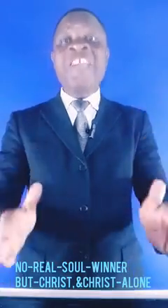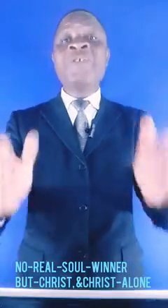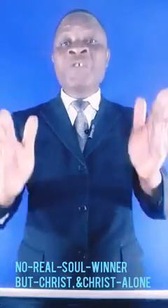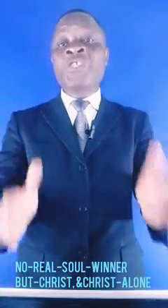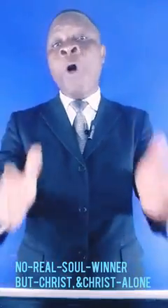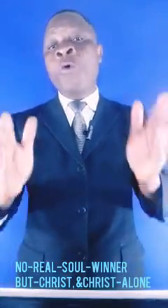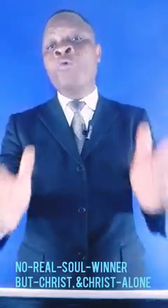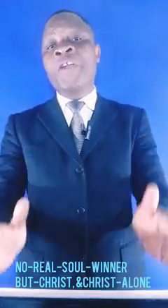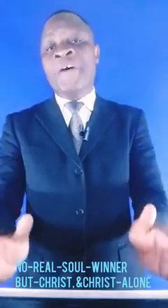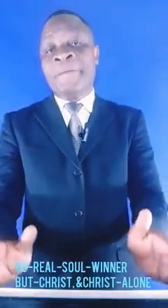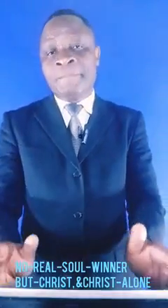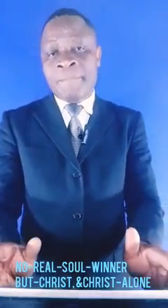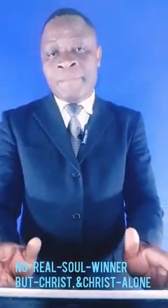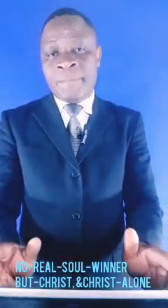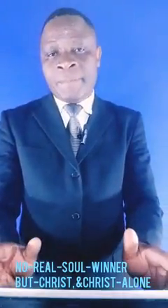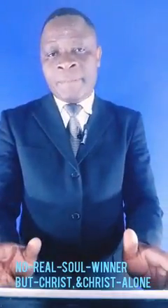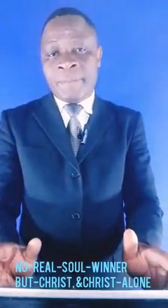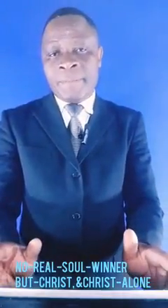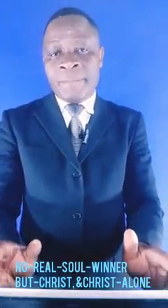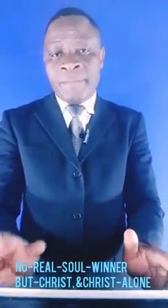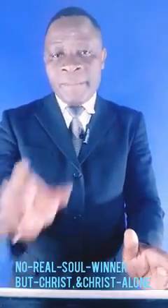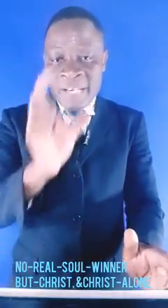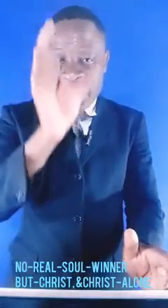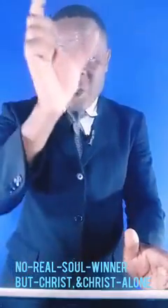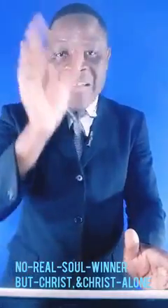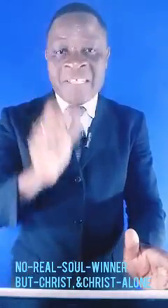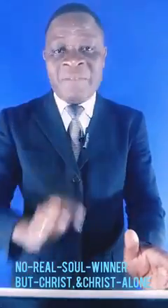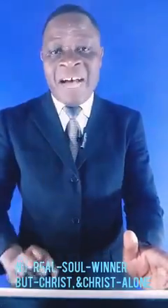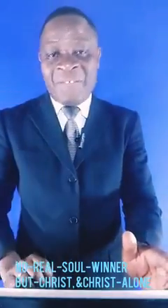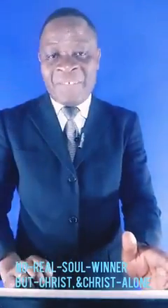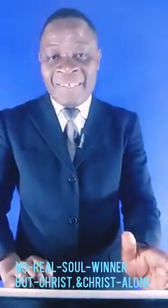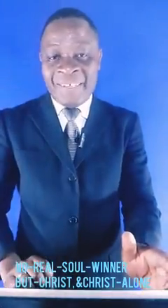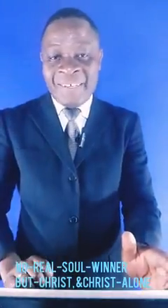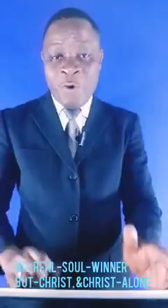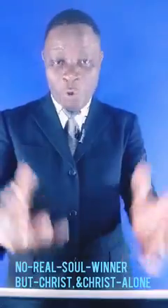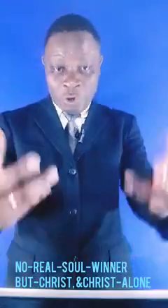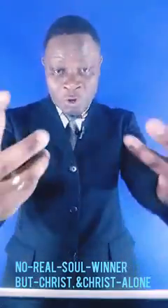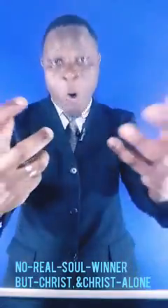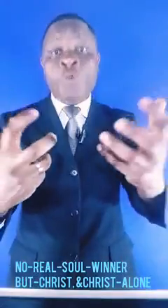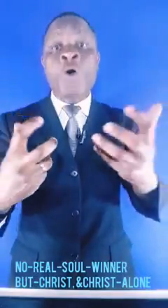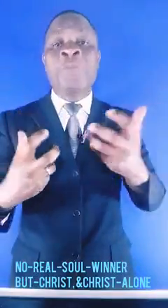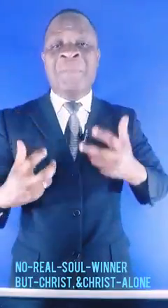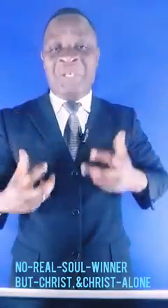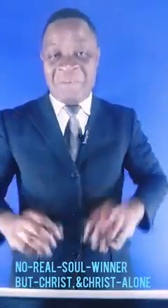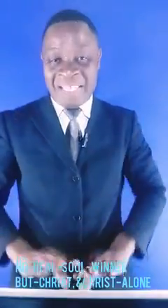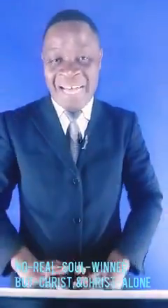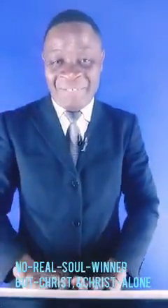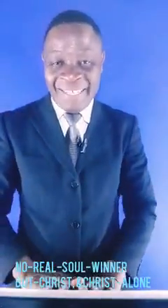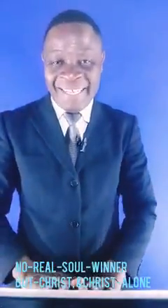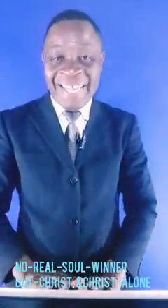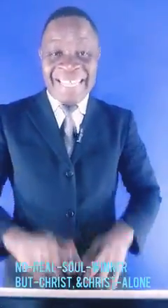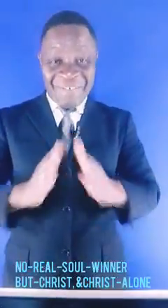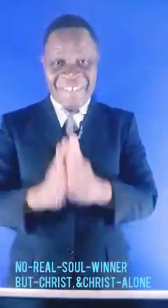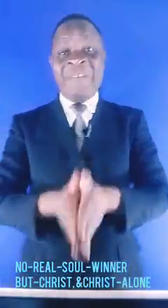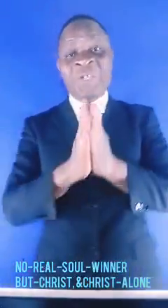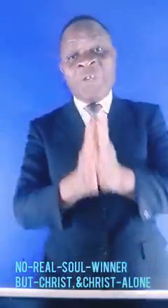real soul winner is Christ himself, who draws all people to himself. The real soul